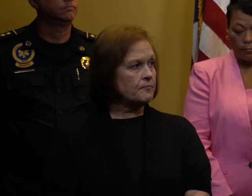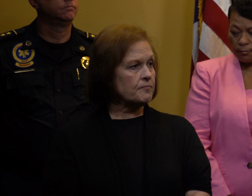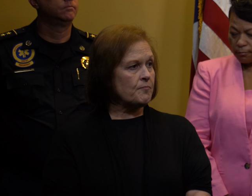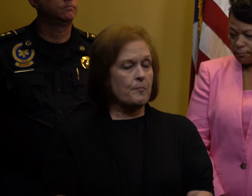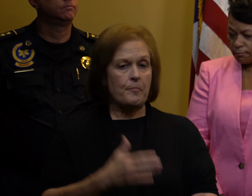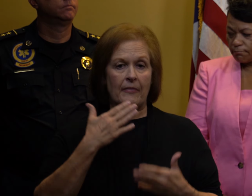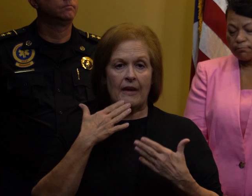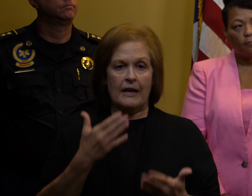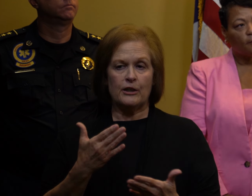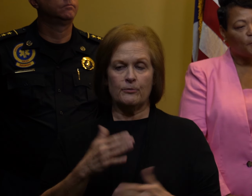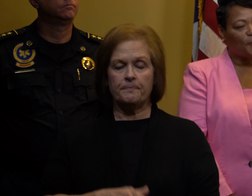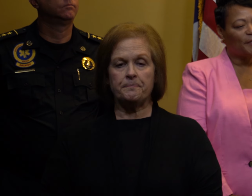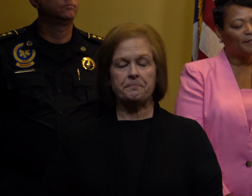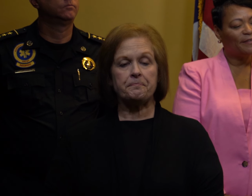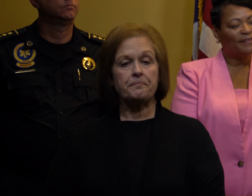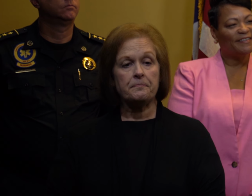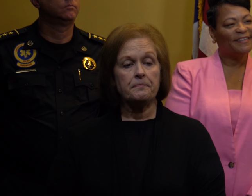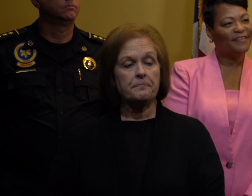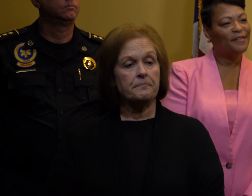Thank you, Mayor. Good morning again, everyone.